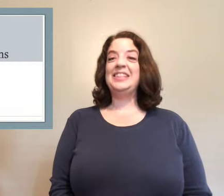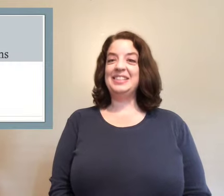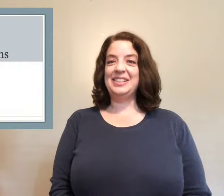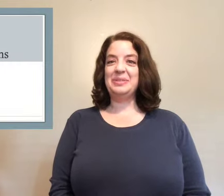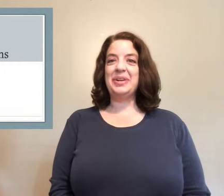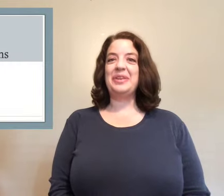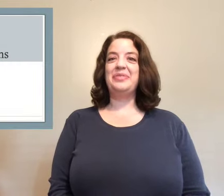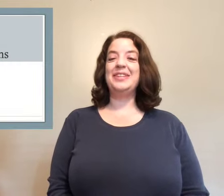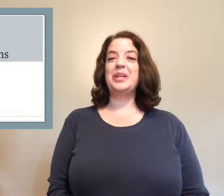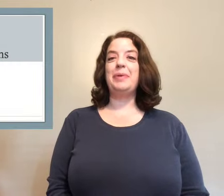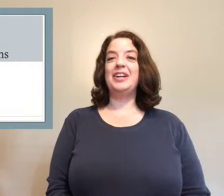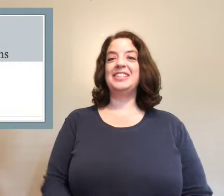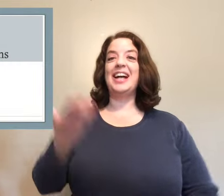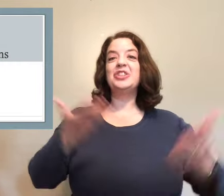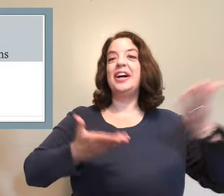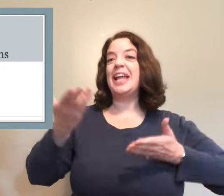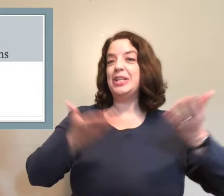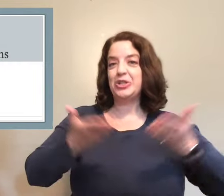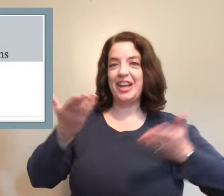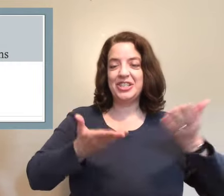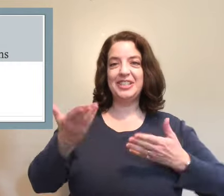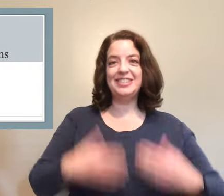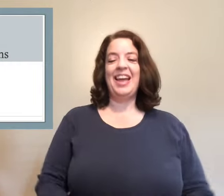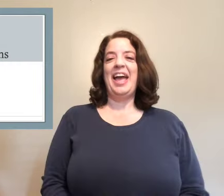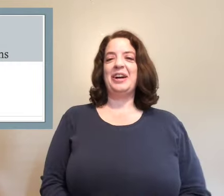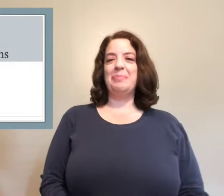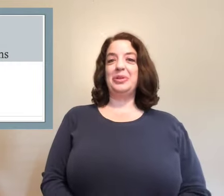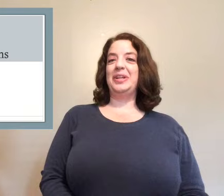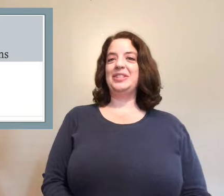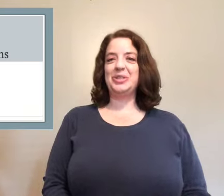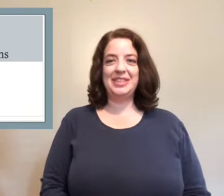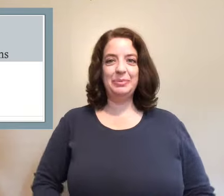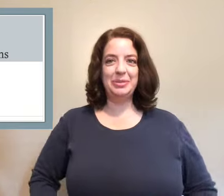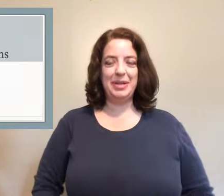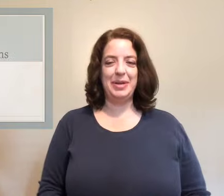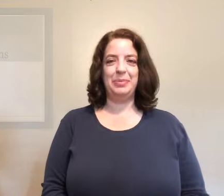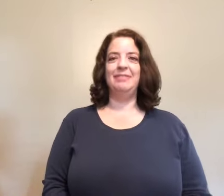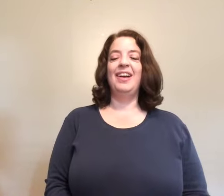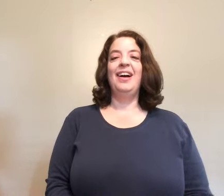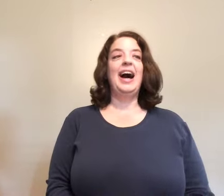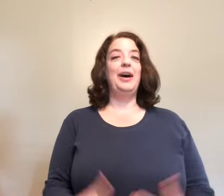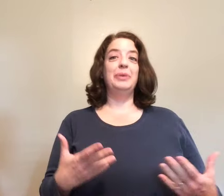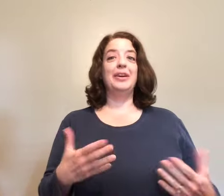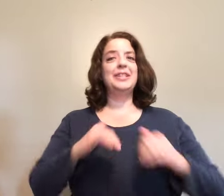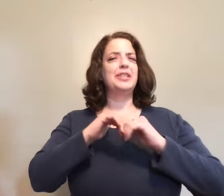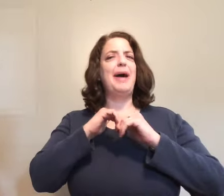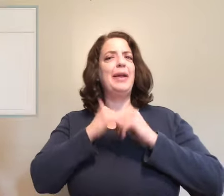In this lesson, we're going to finish up our signs on introductions and common greetings you'll see when you meet people. We already talked about